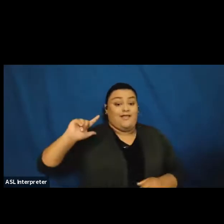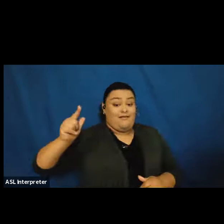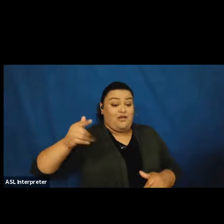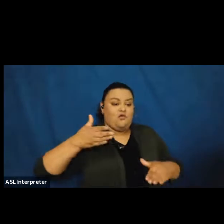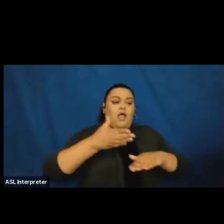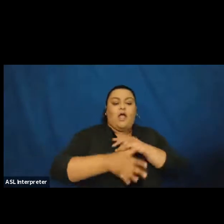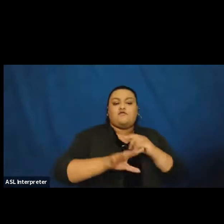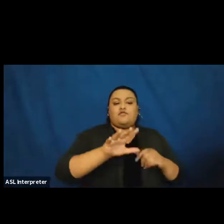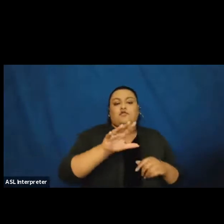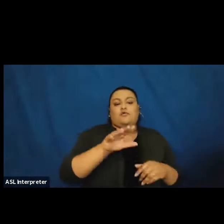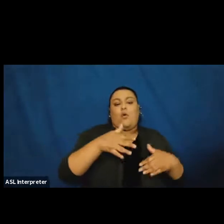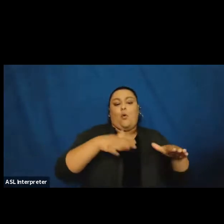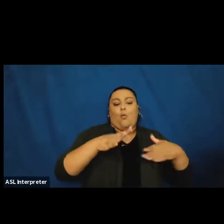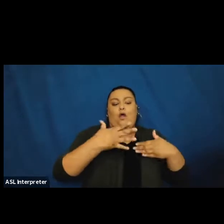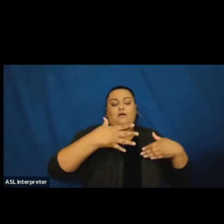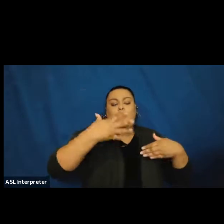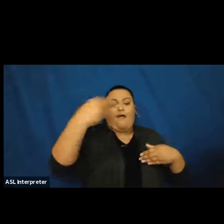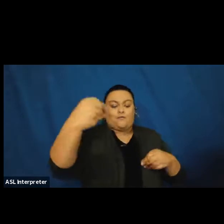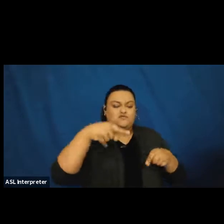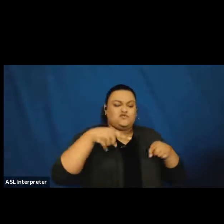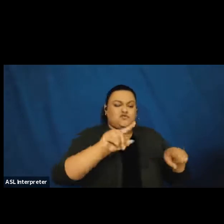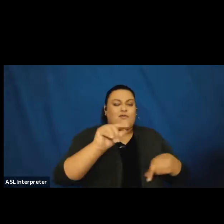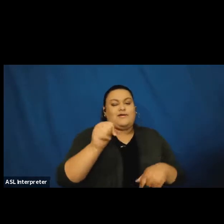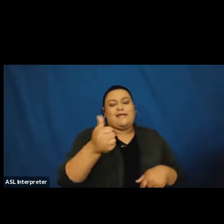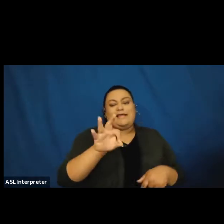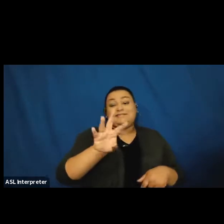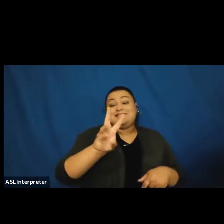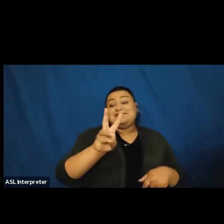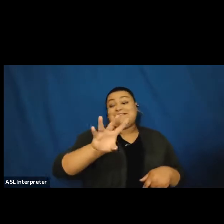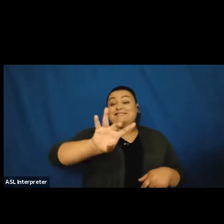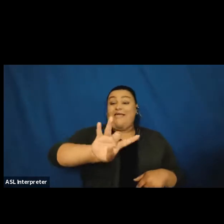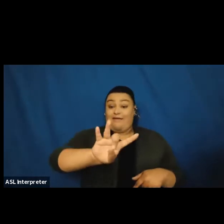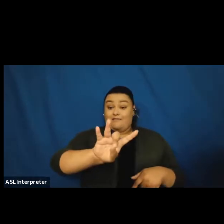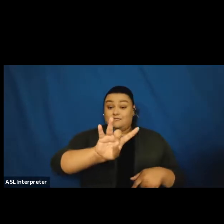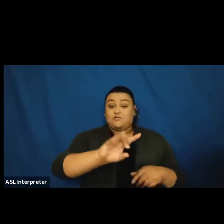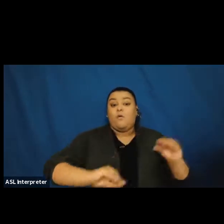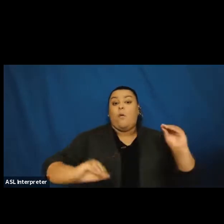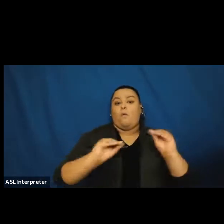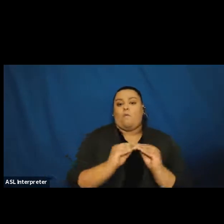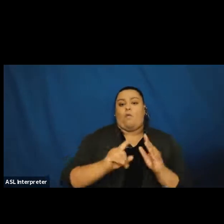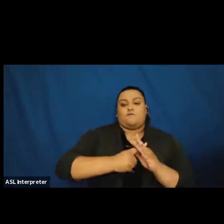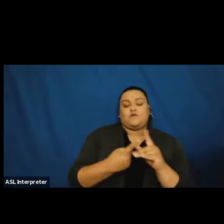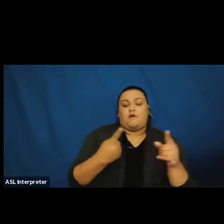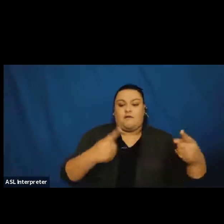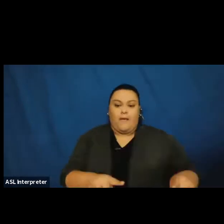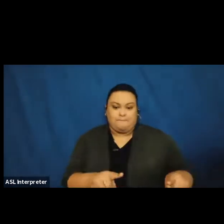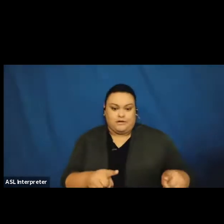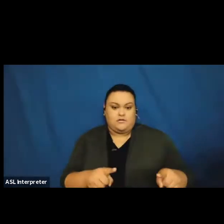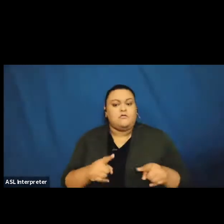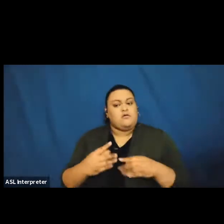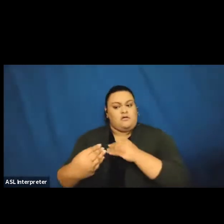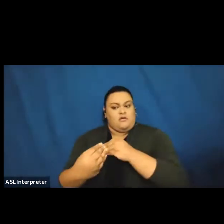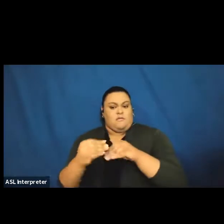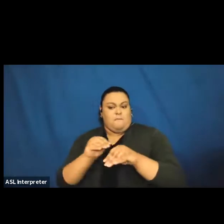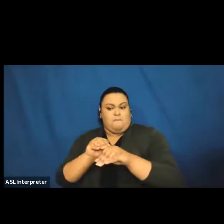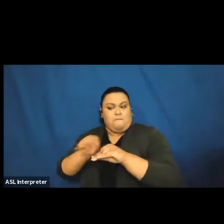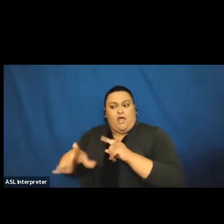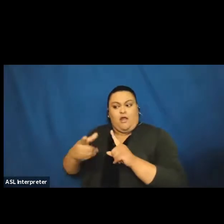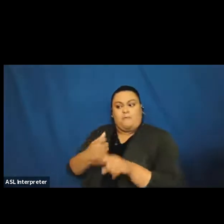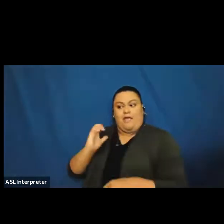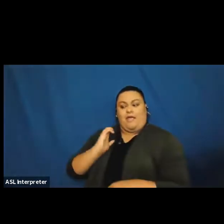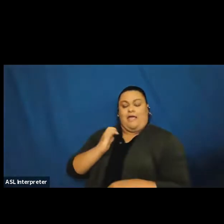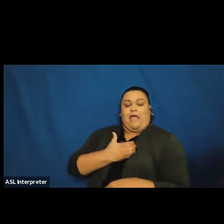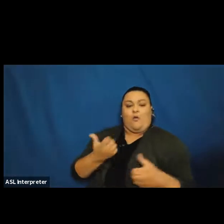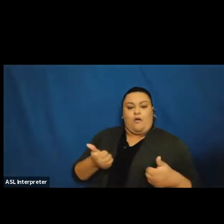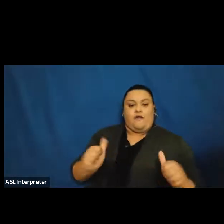'68, all kinds of other walkouts began to happen, because they were inspired by our efforts in East LA. And